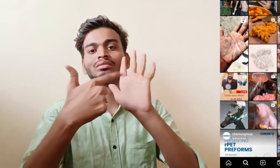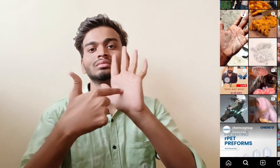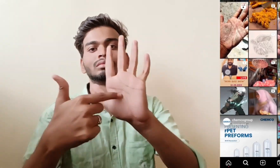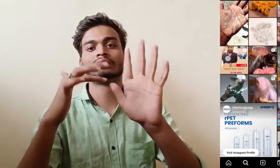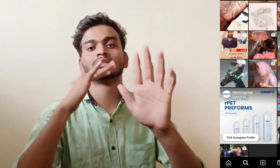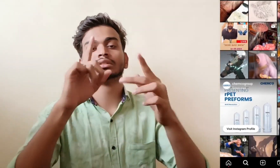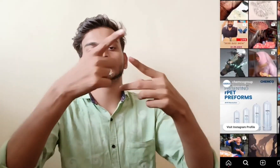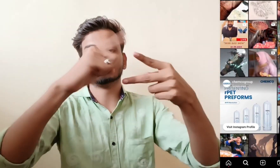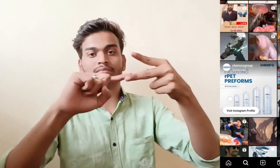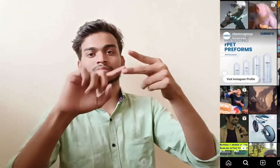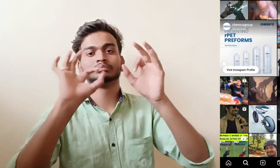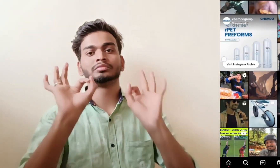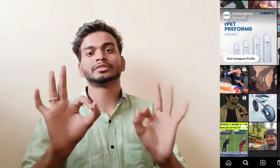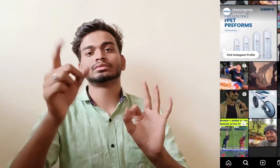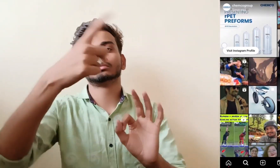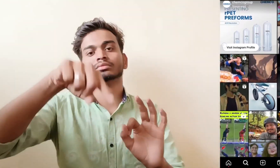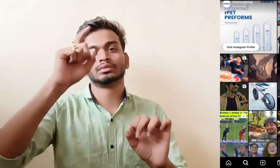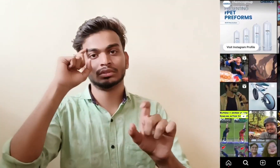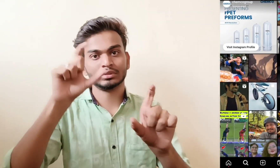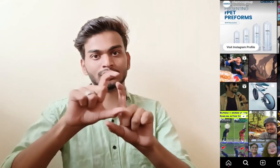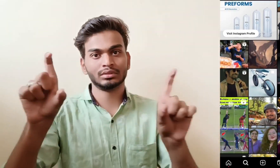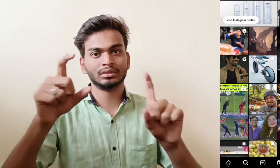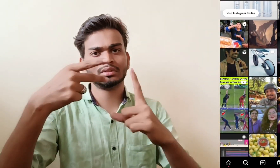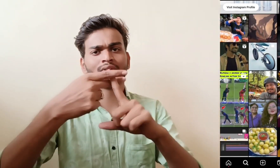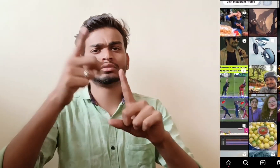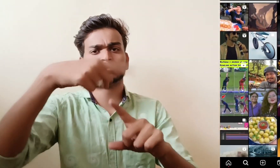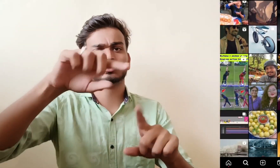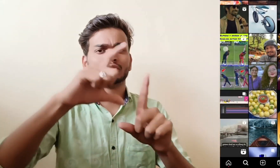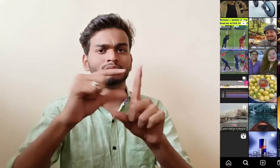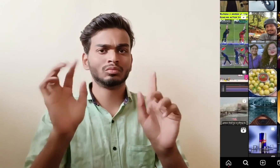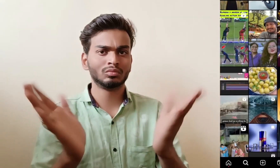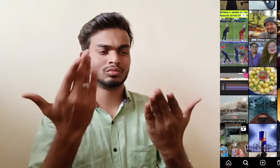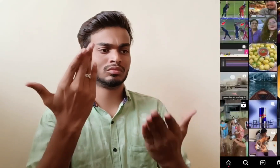Instagram setting less view normal.